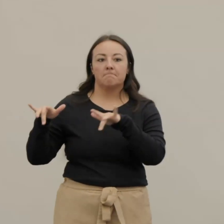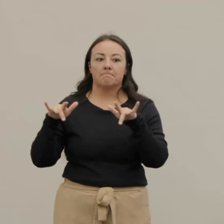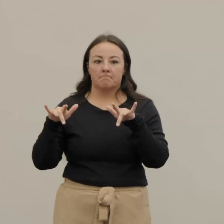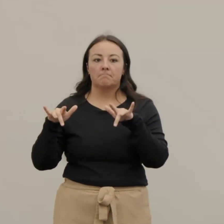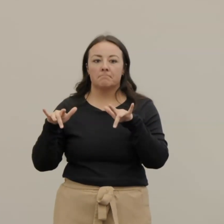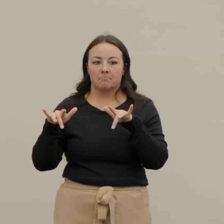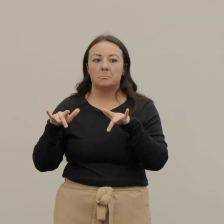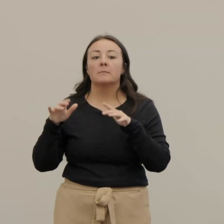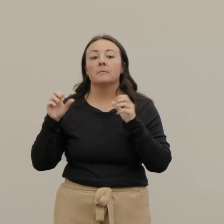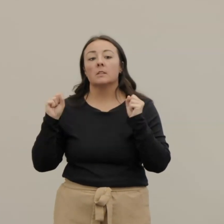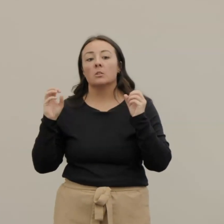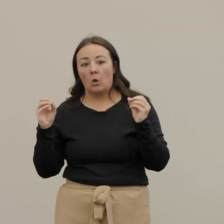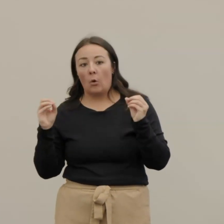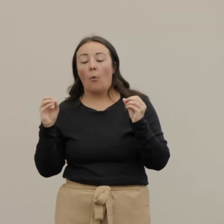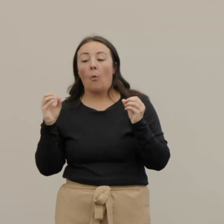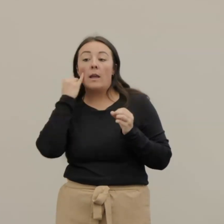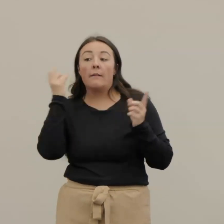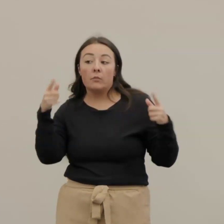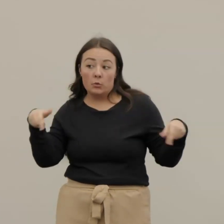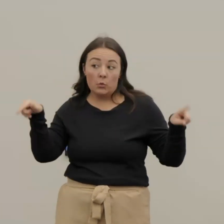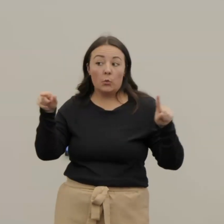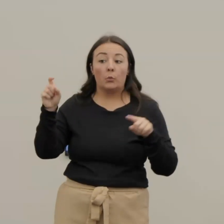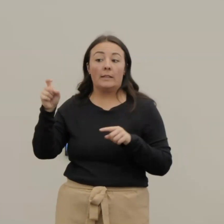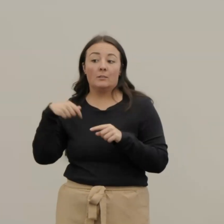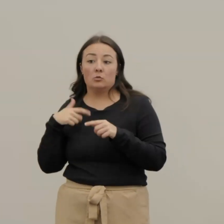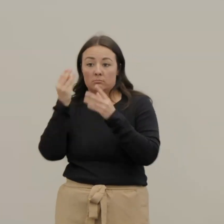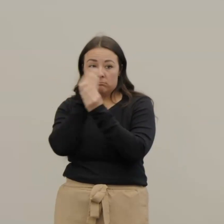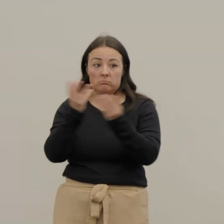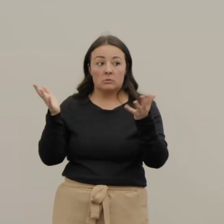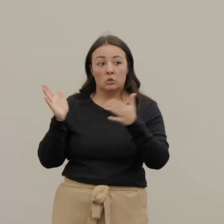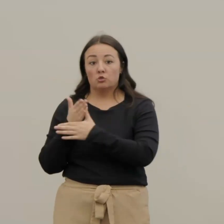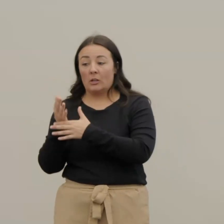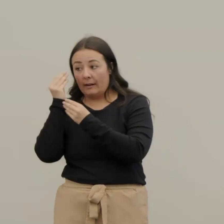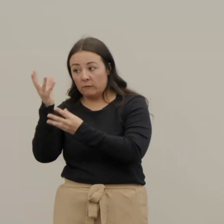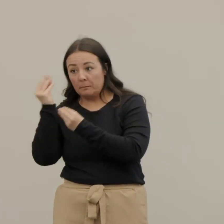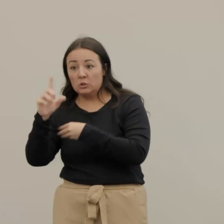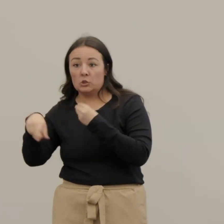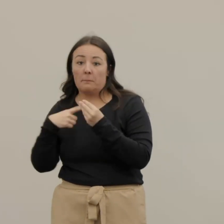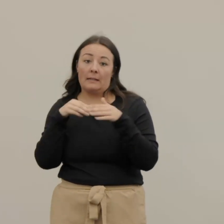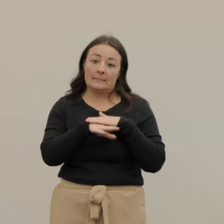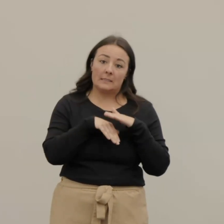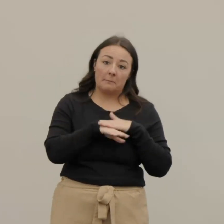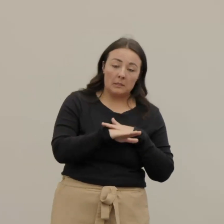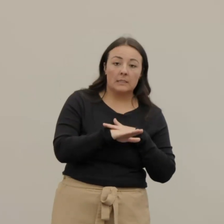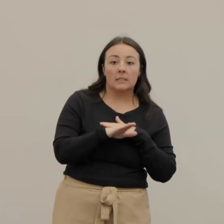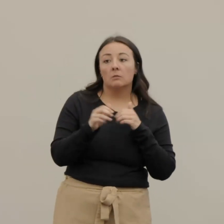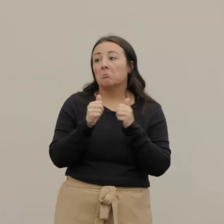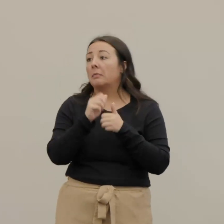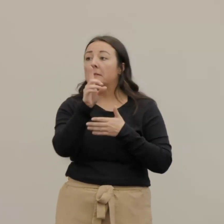So if you need to share information about accessibility with